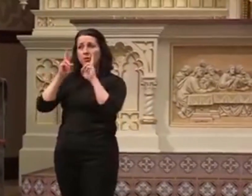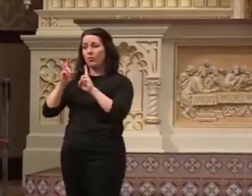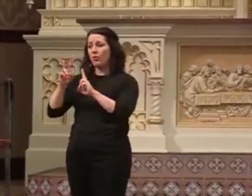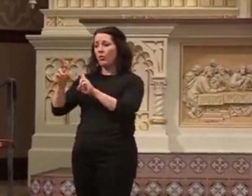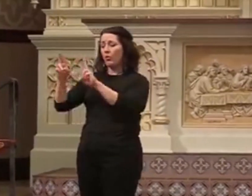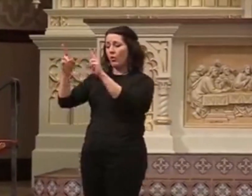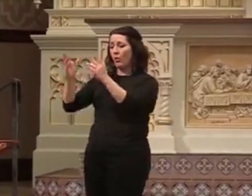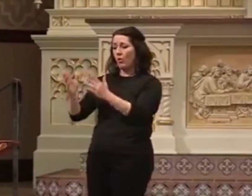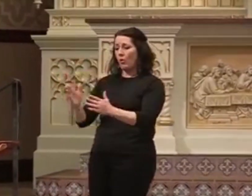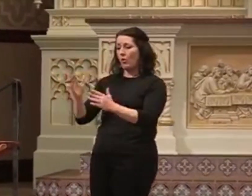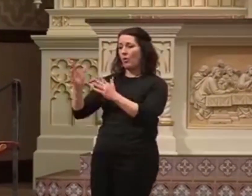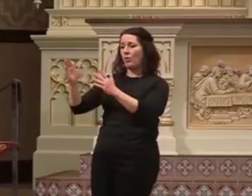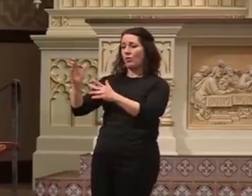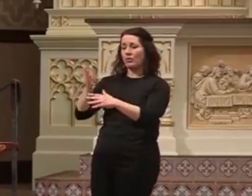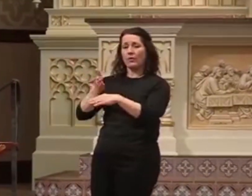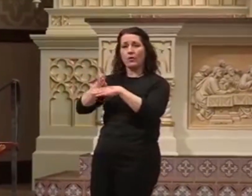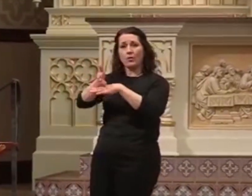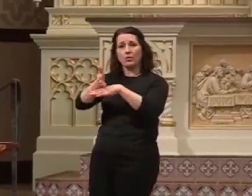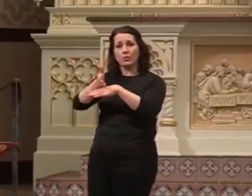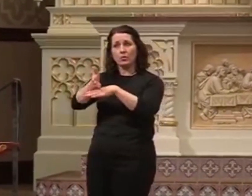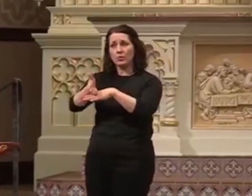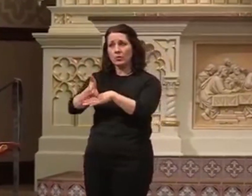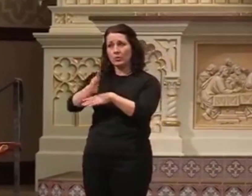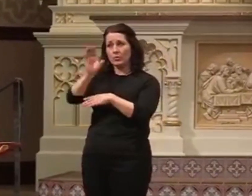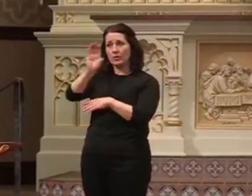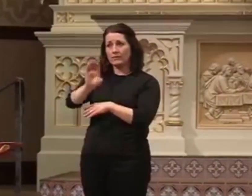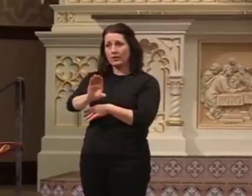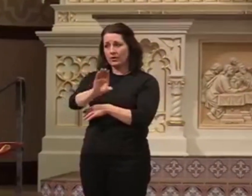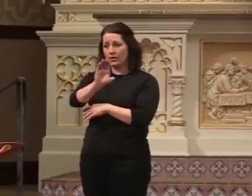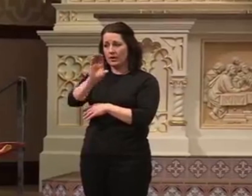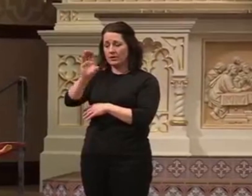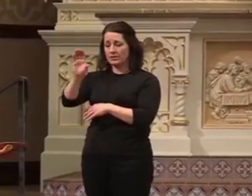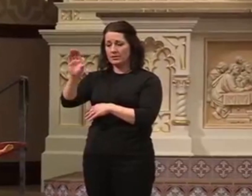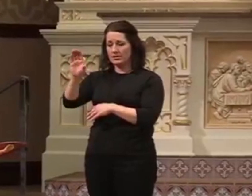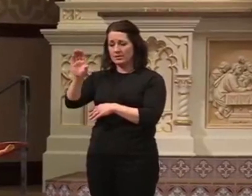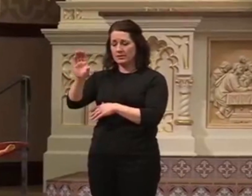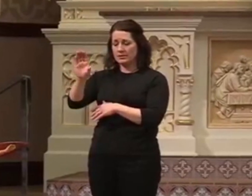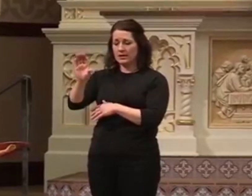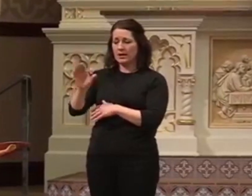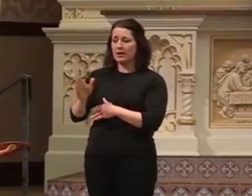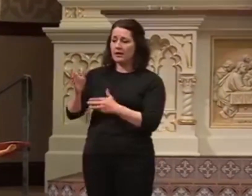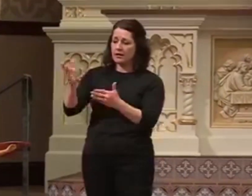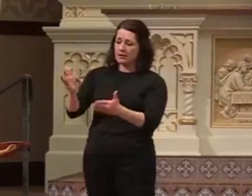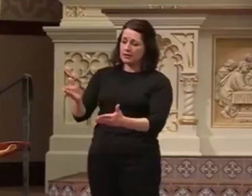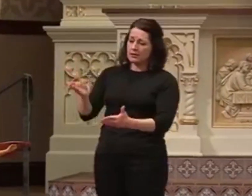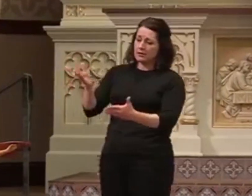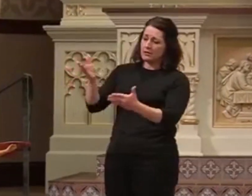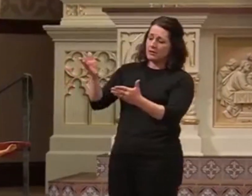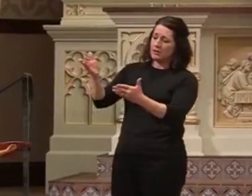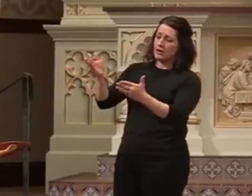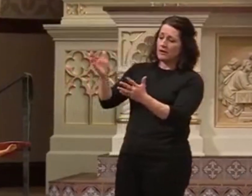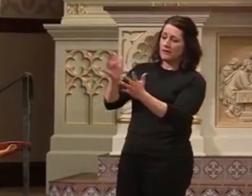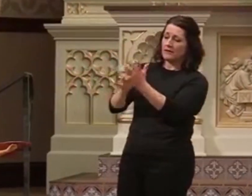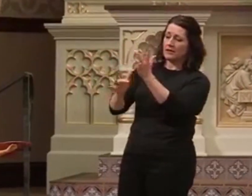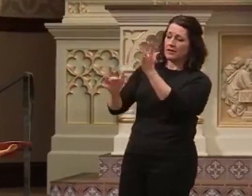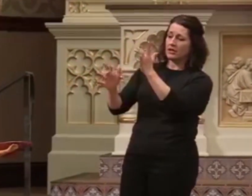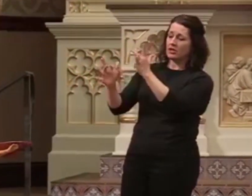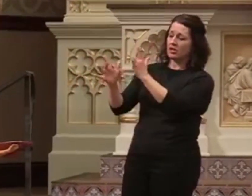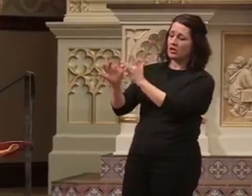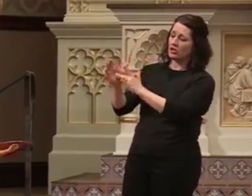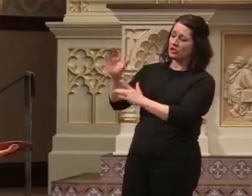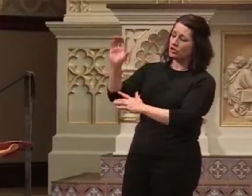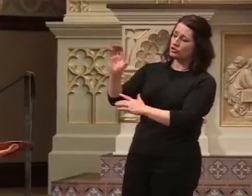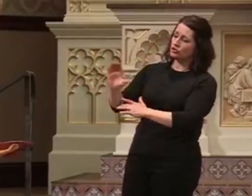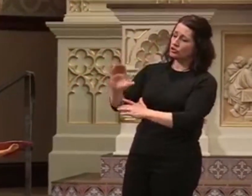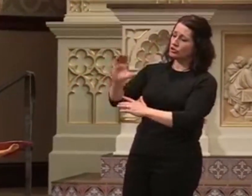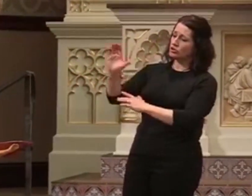Behold the wood of the cross on which hung the